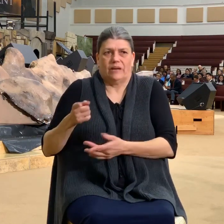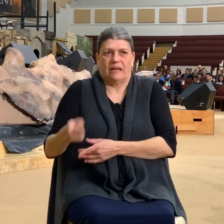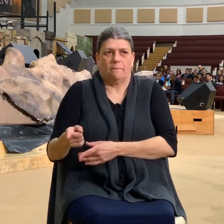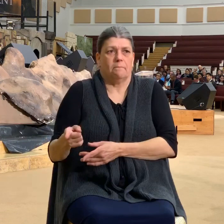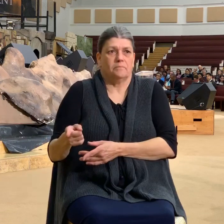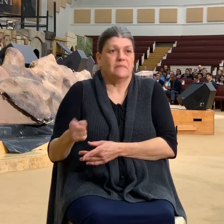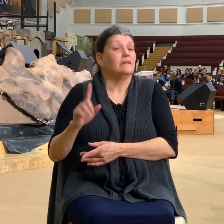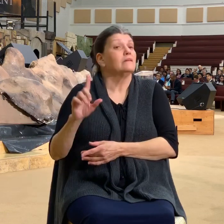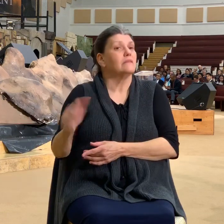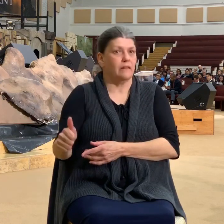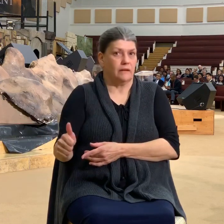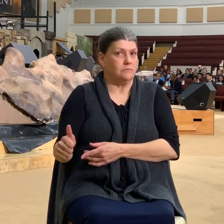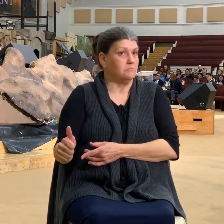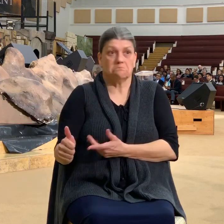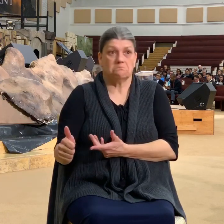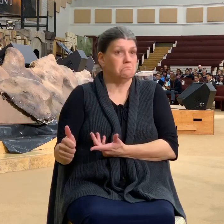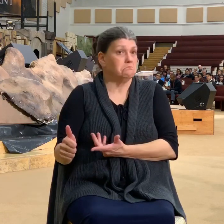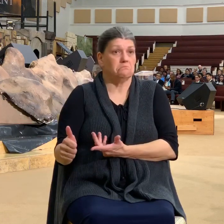Tithe.